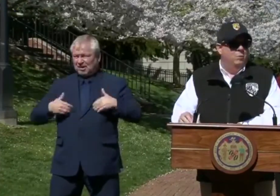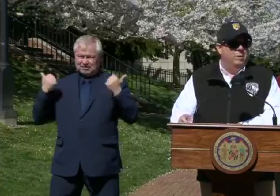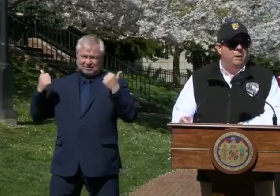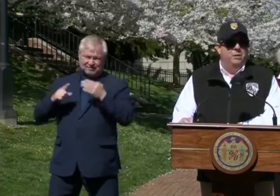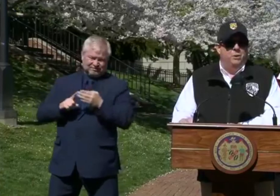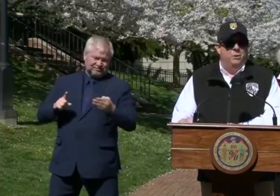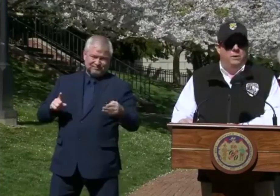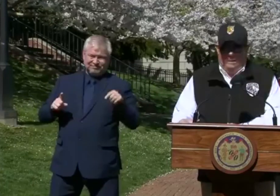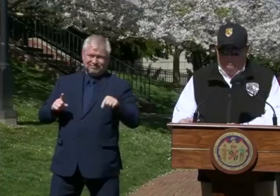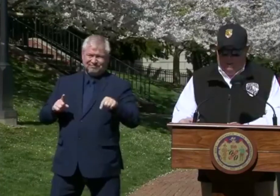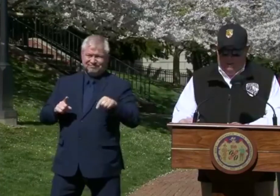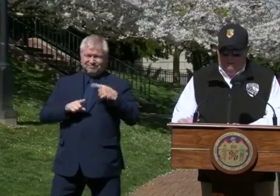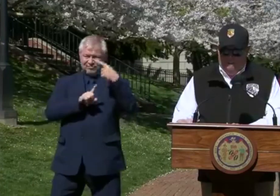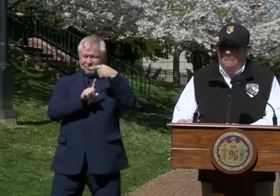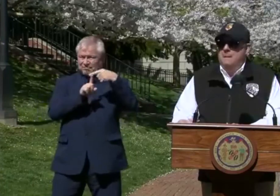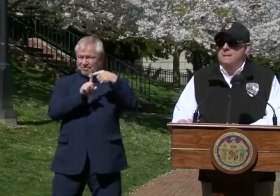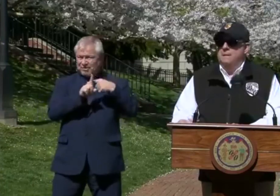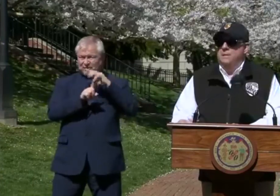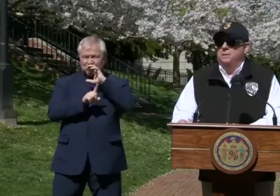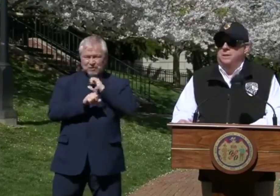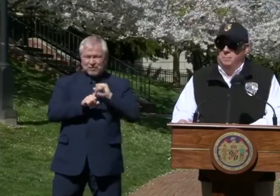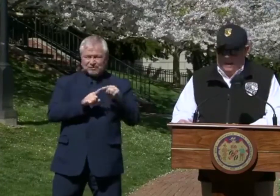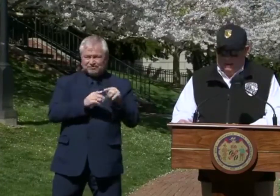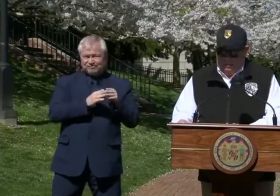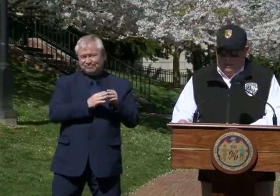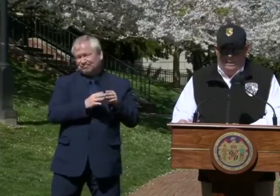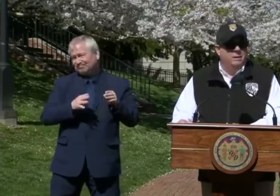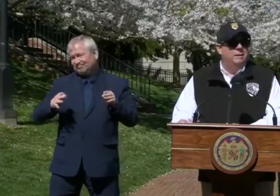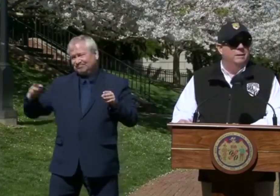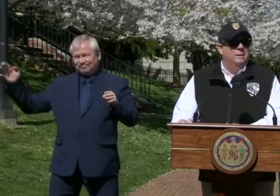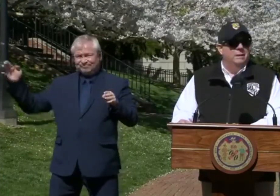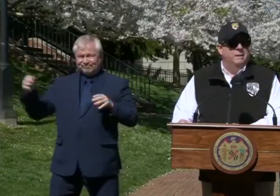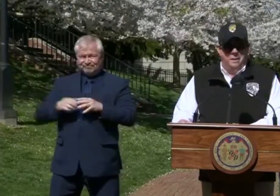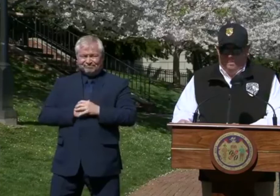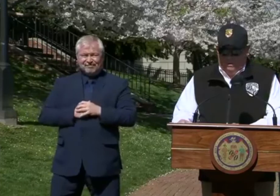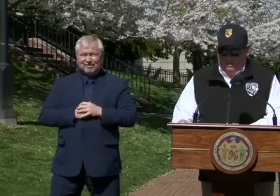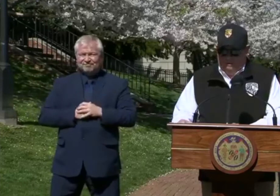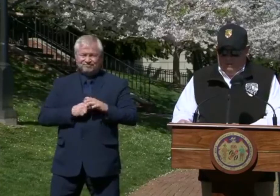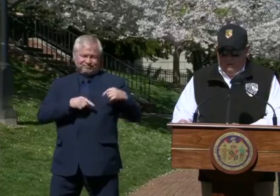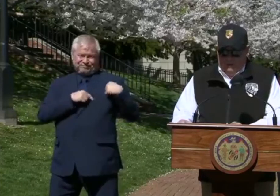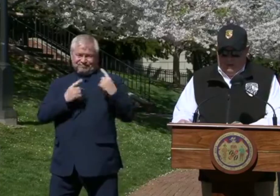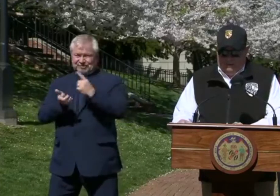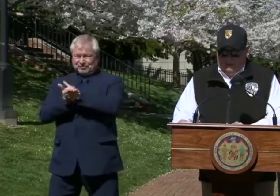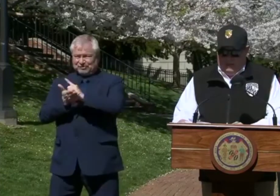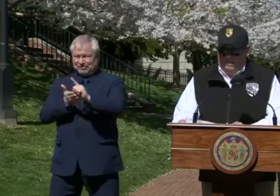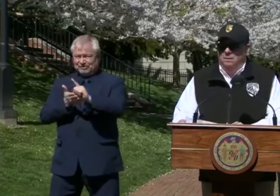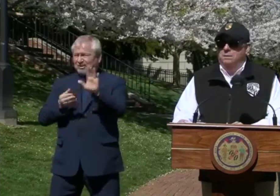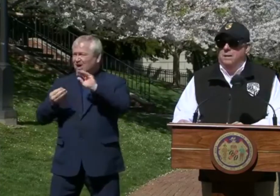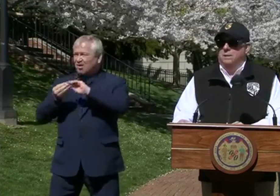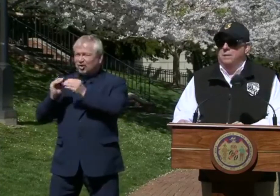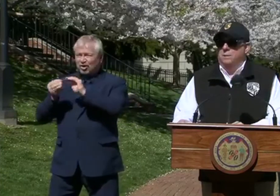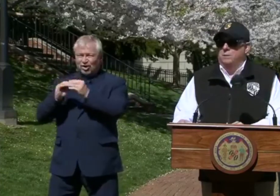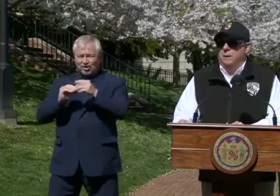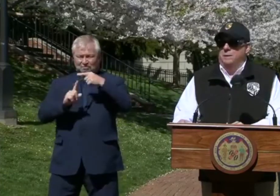a one-month-old infant. Just in the past week, the number of positive cases